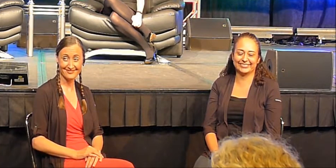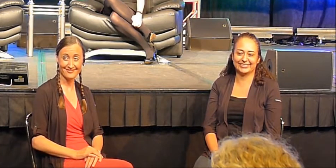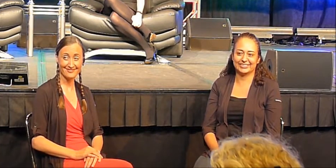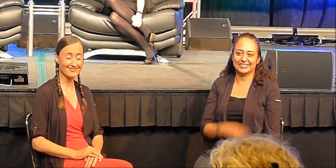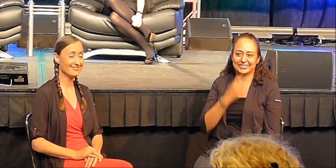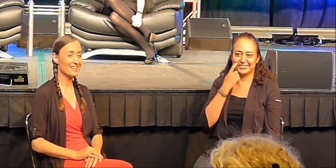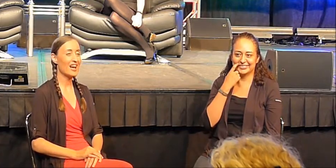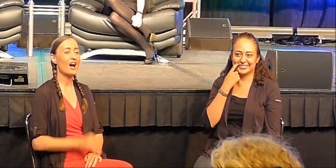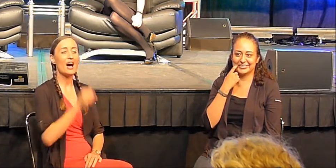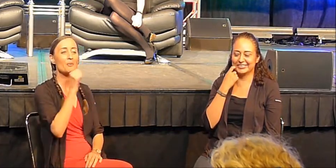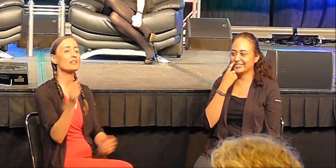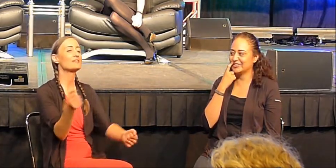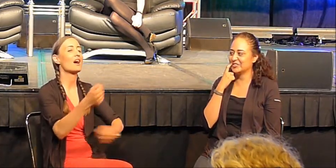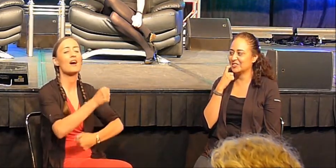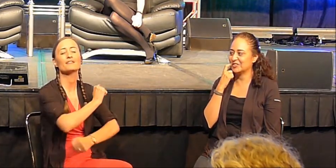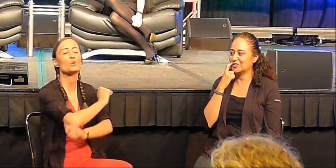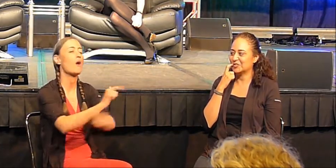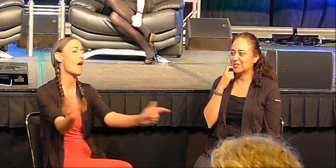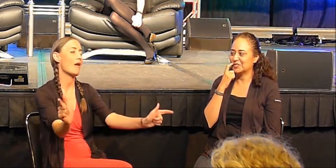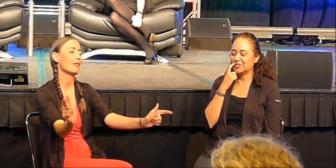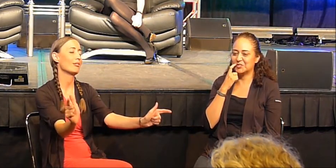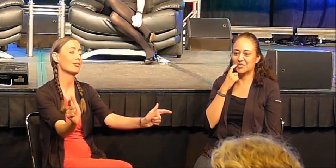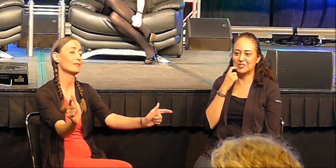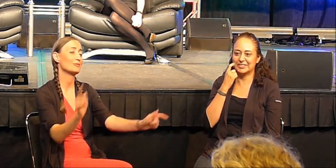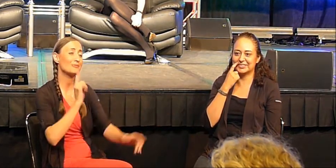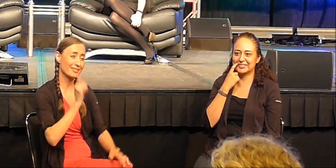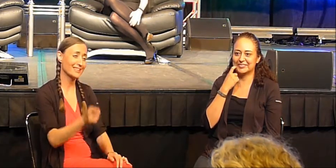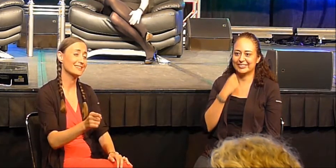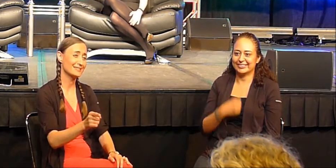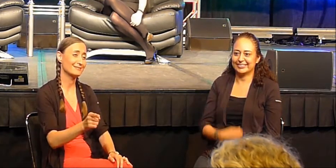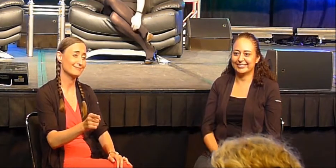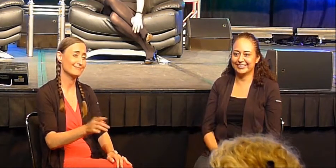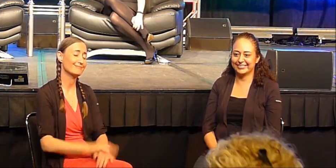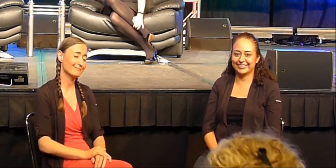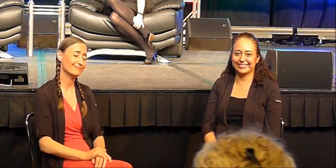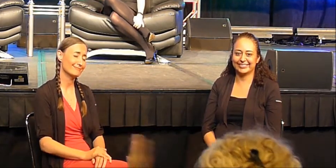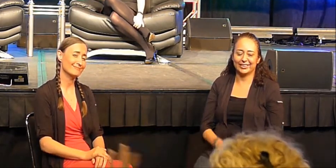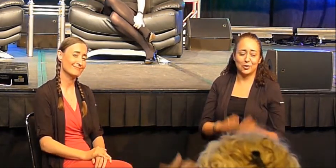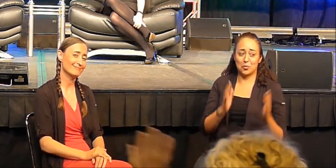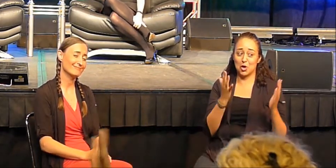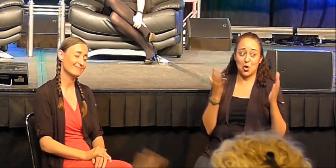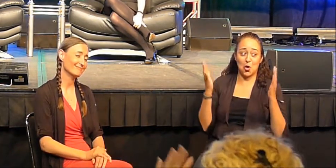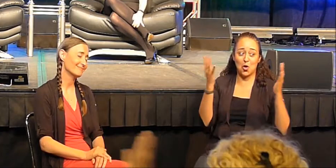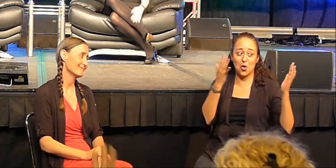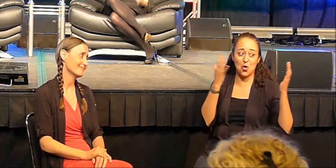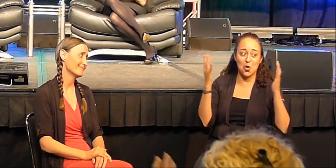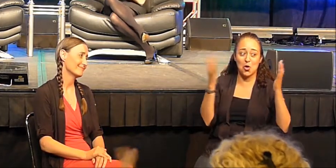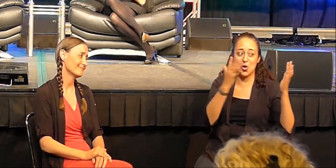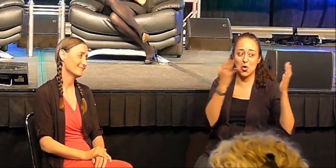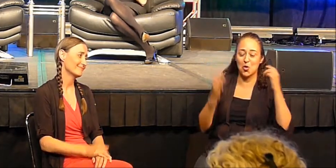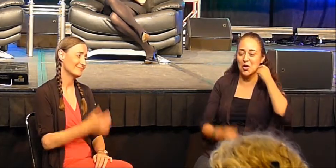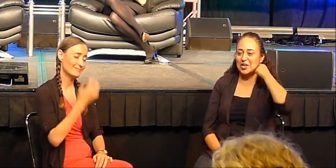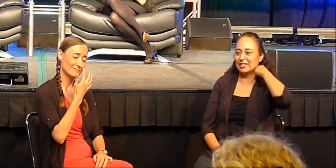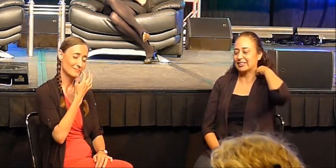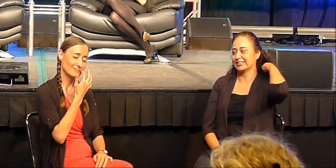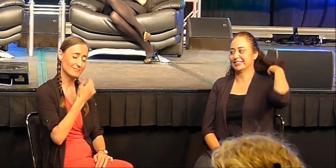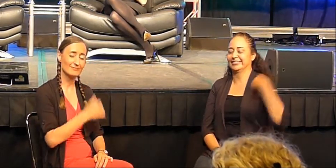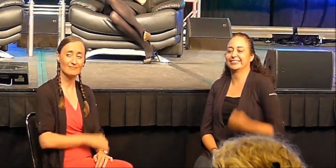I would love to hug you all. Truly. True. Thank you. All